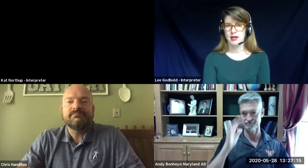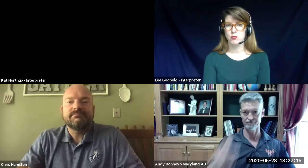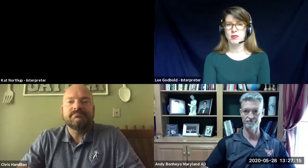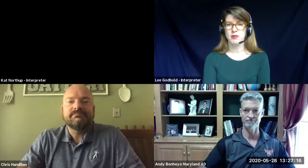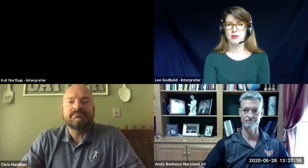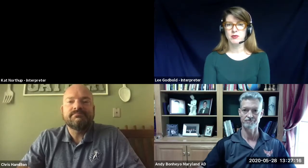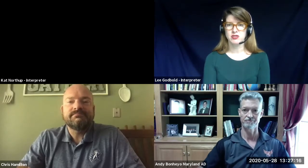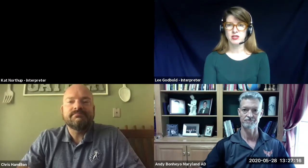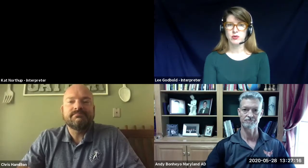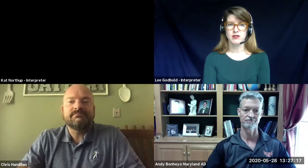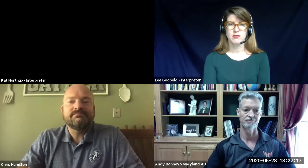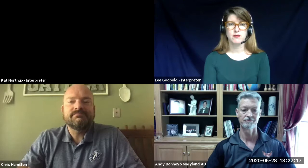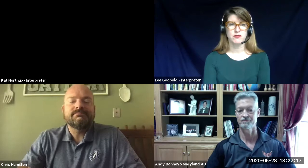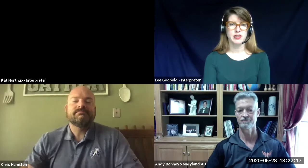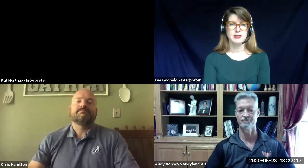we might be able to proceed with for fans.